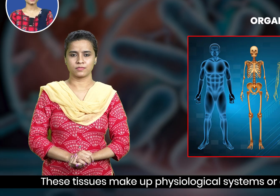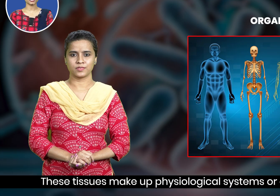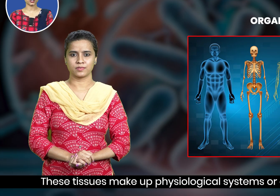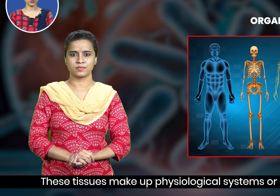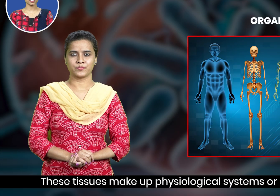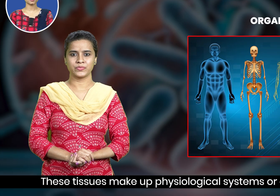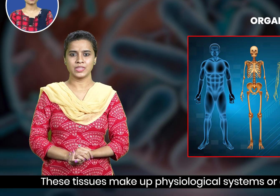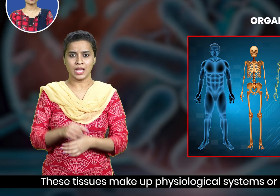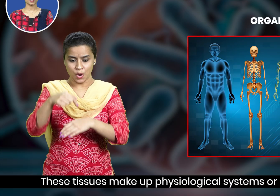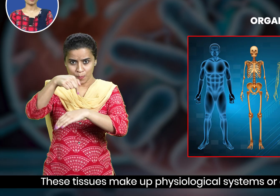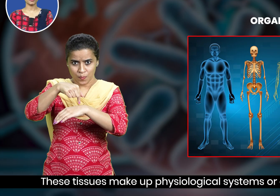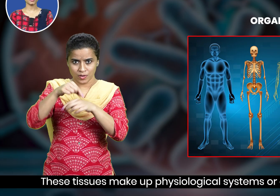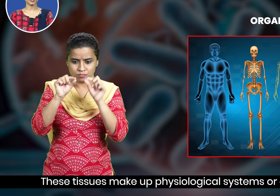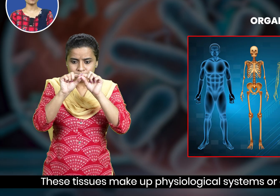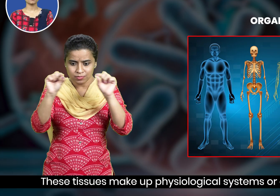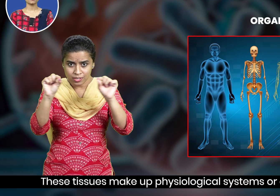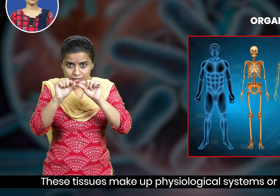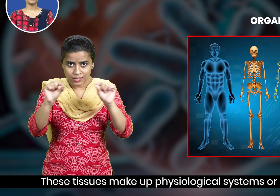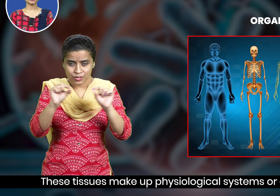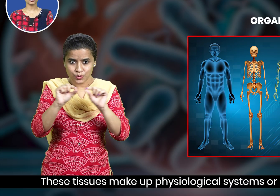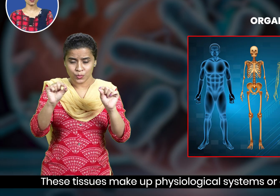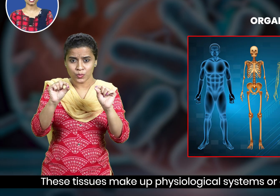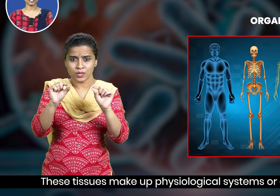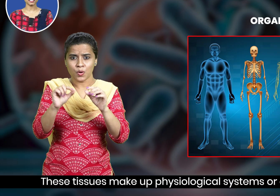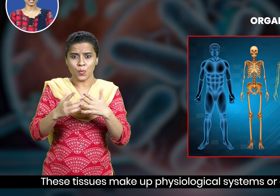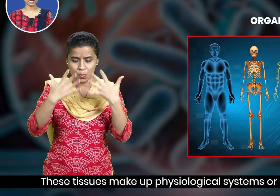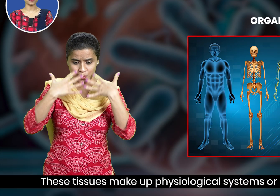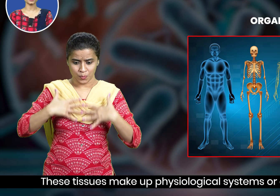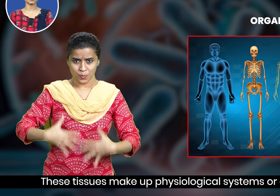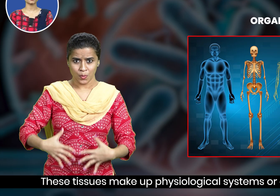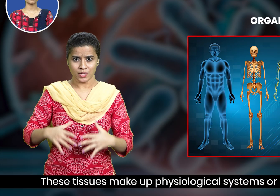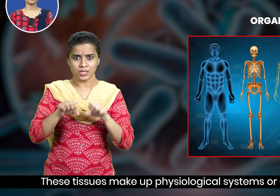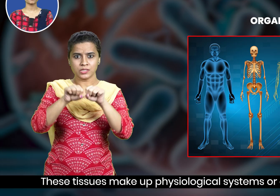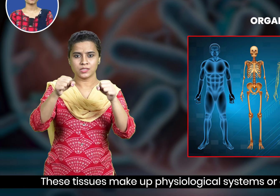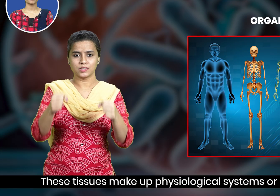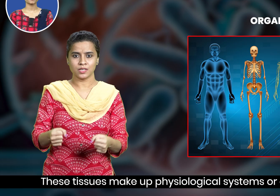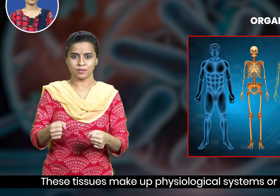These tissues make up physiological systems